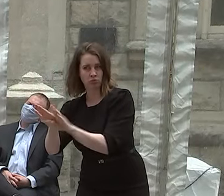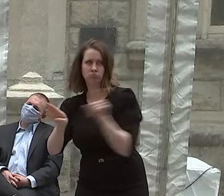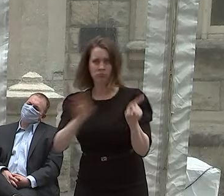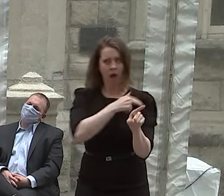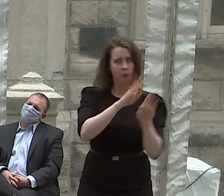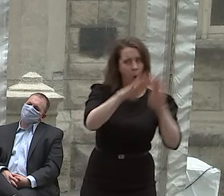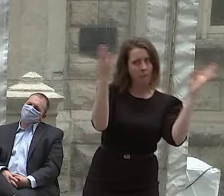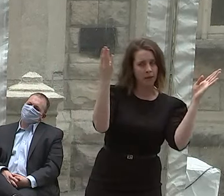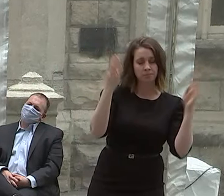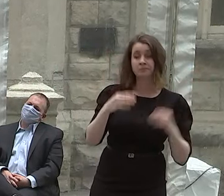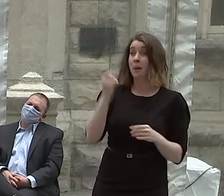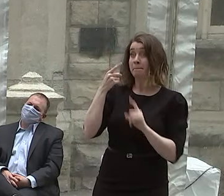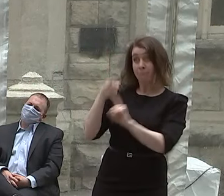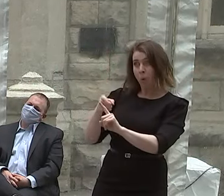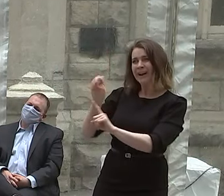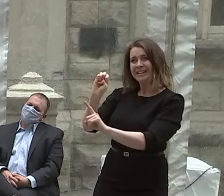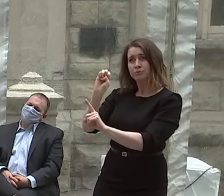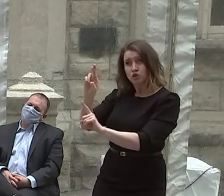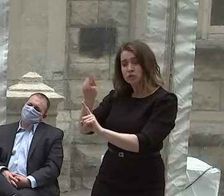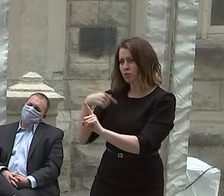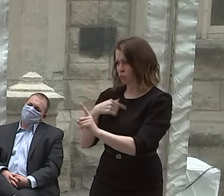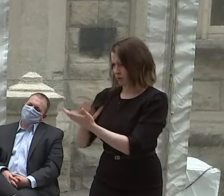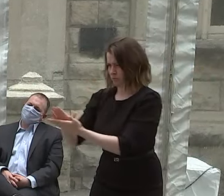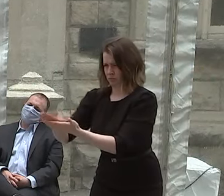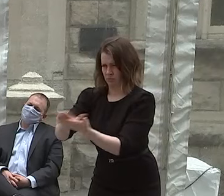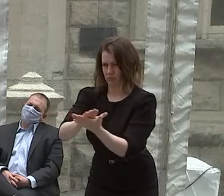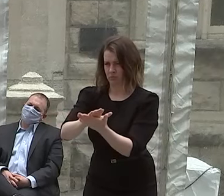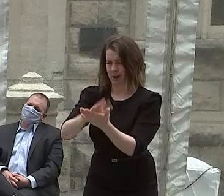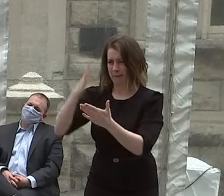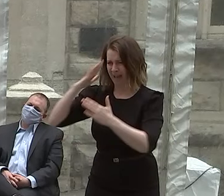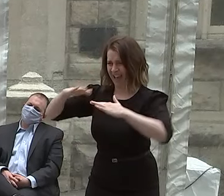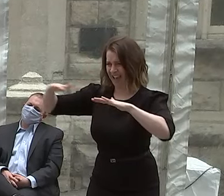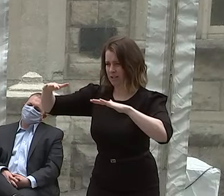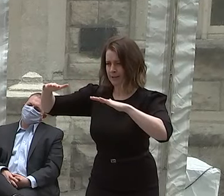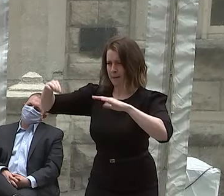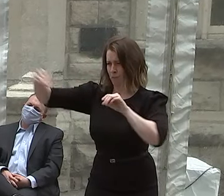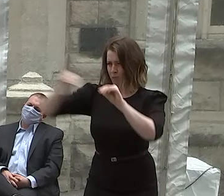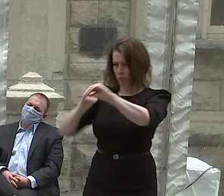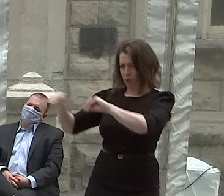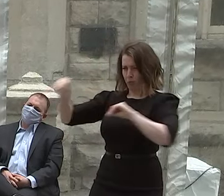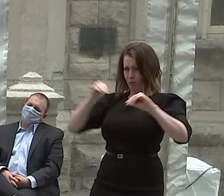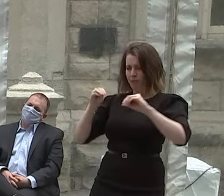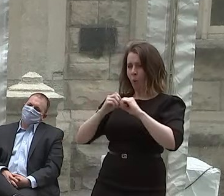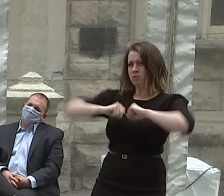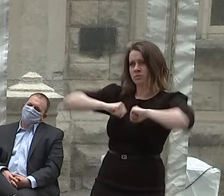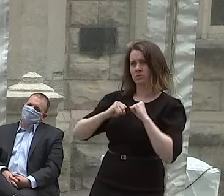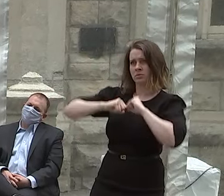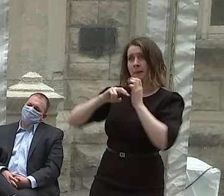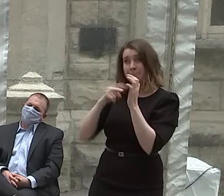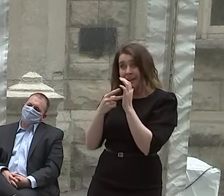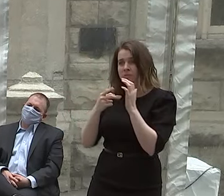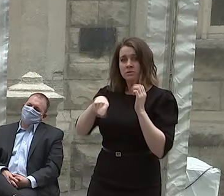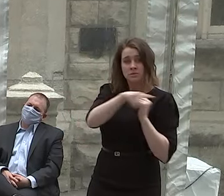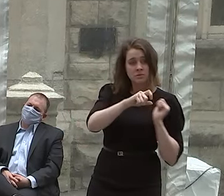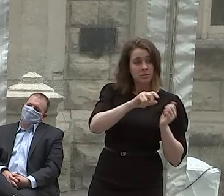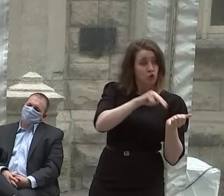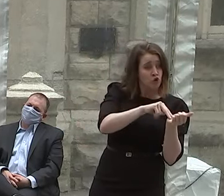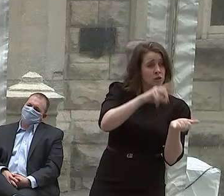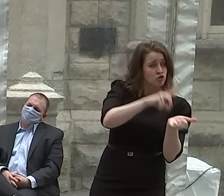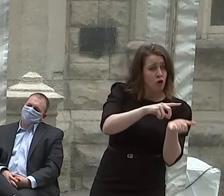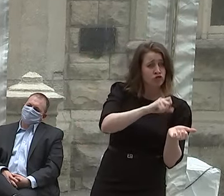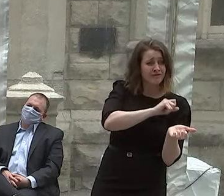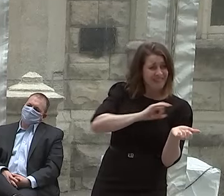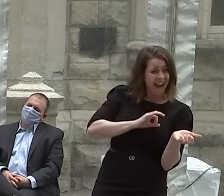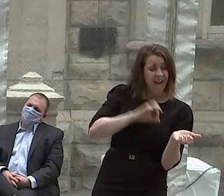We deep cleaned and reconfigured the space so that it is a safer environment for both our healthcare workers who are there and